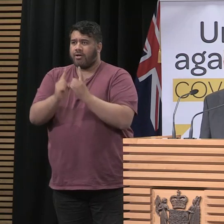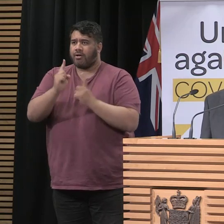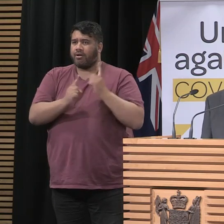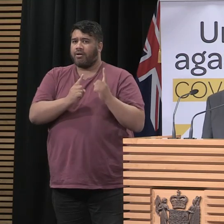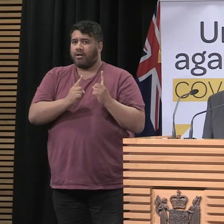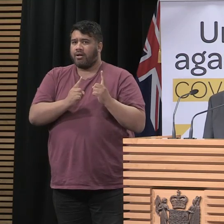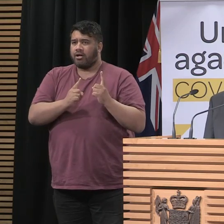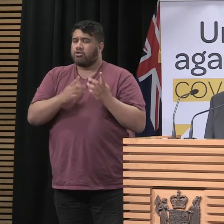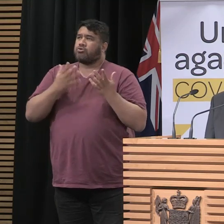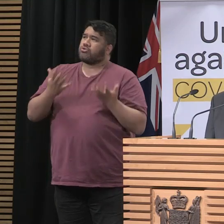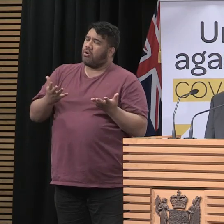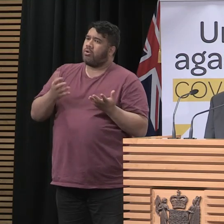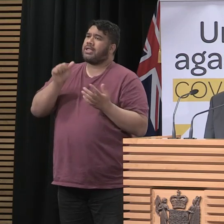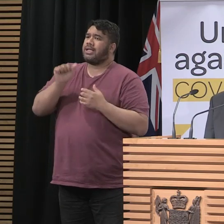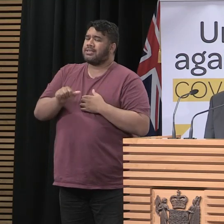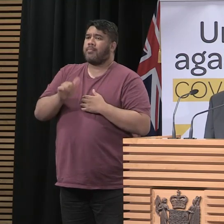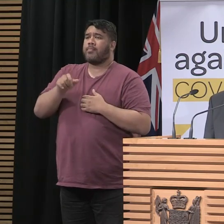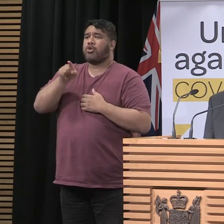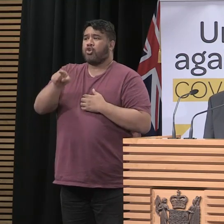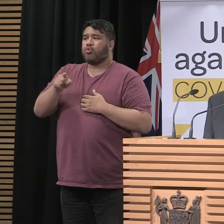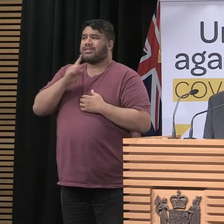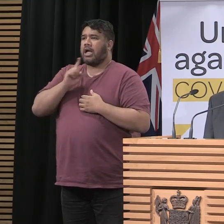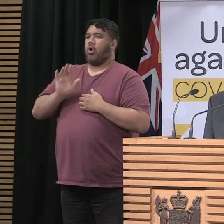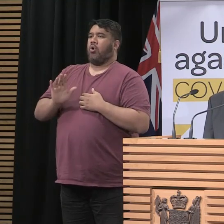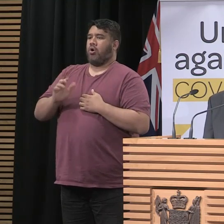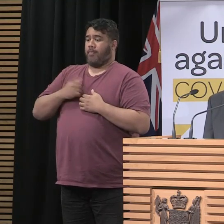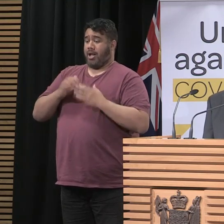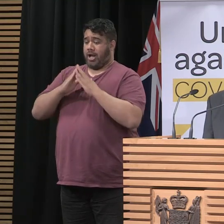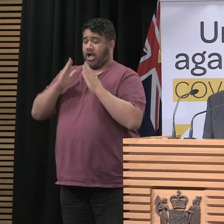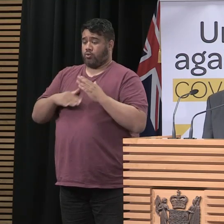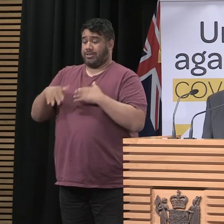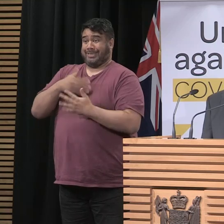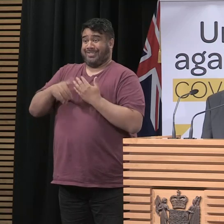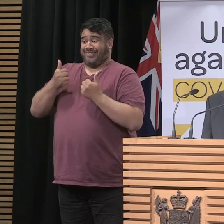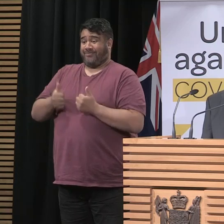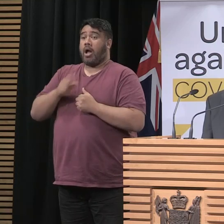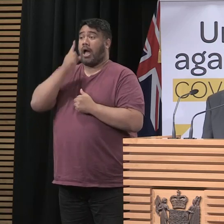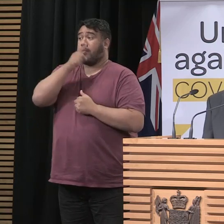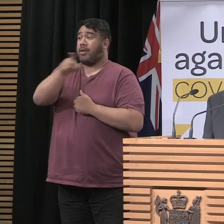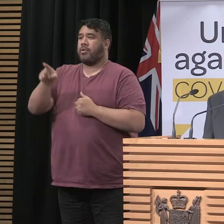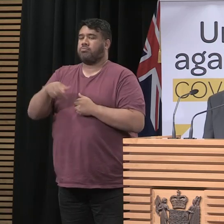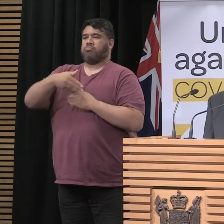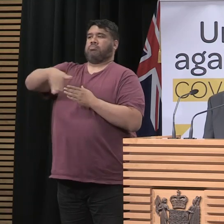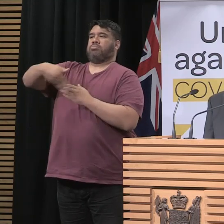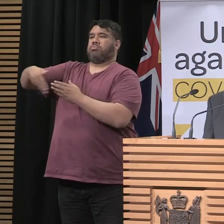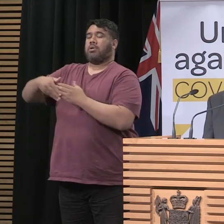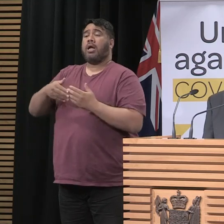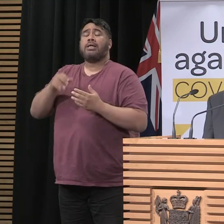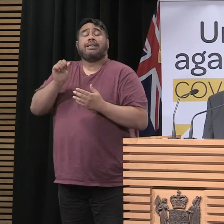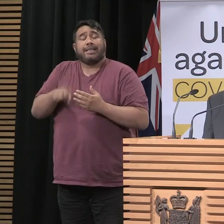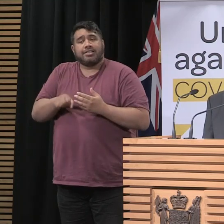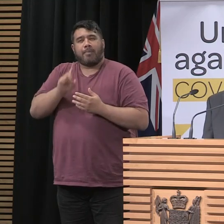ideal arrangement might be that you limit your connections to your immediate family, we know that in practice some people will need help from